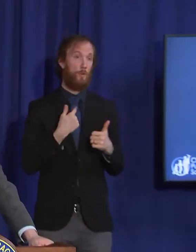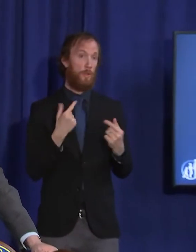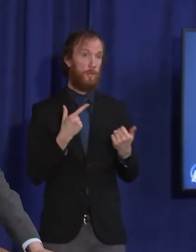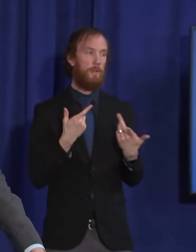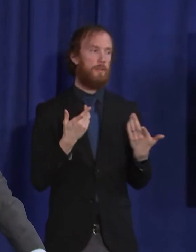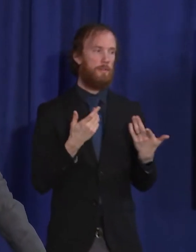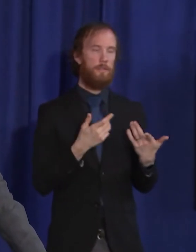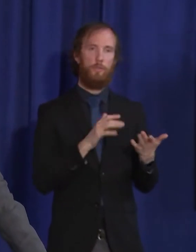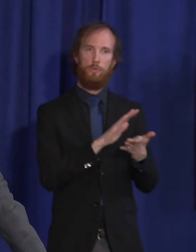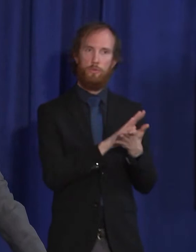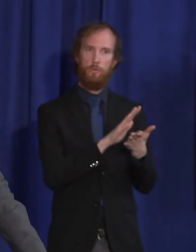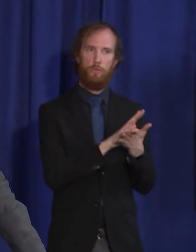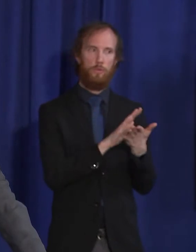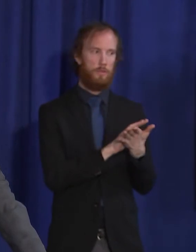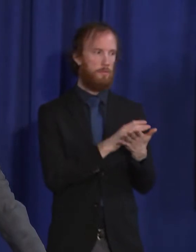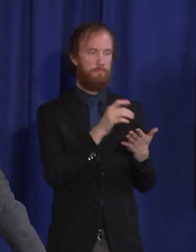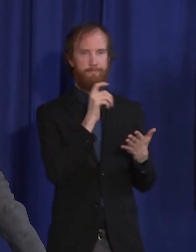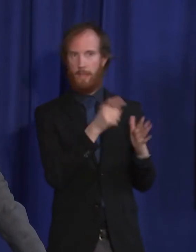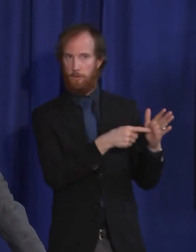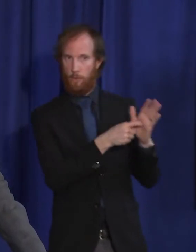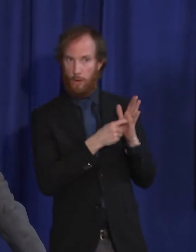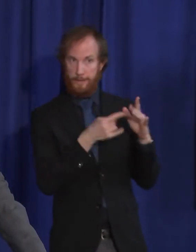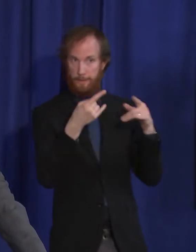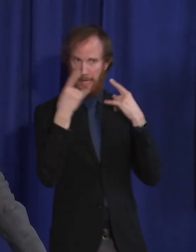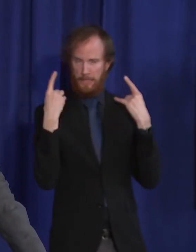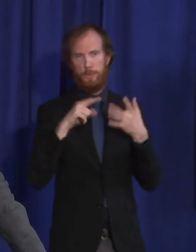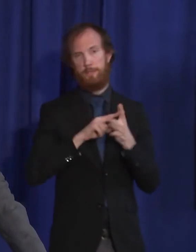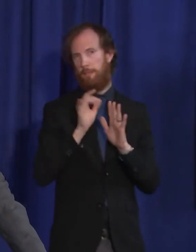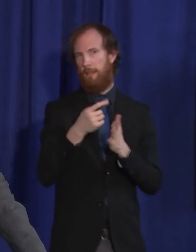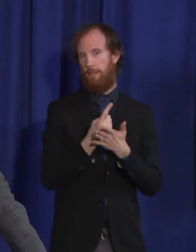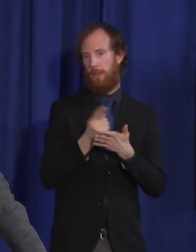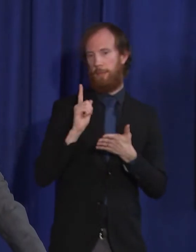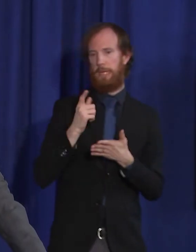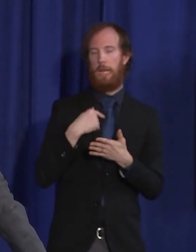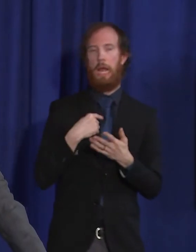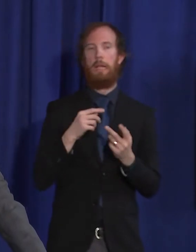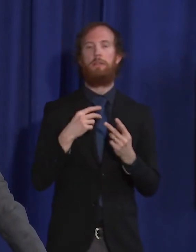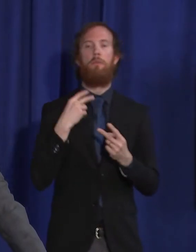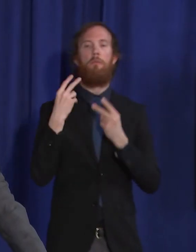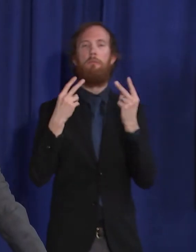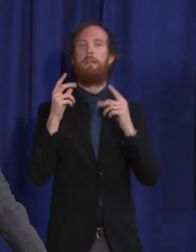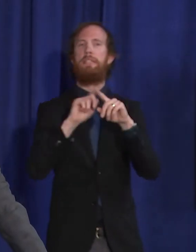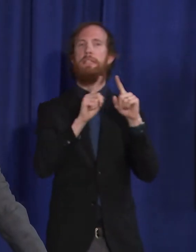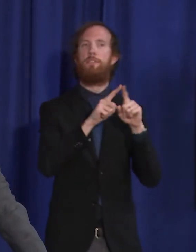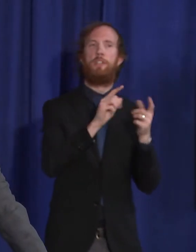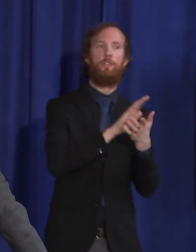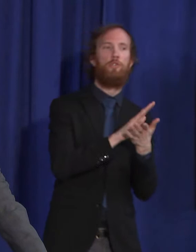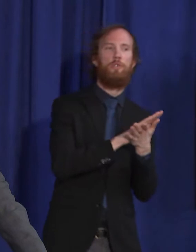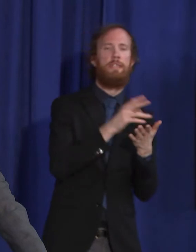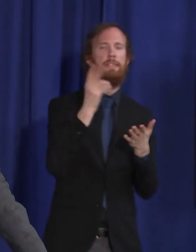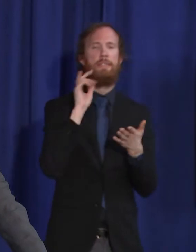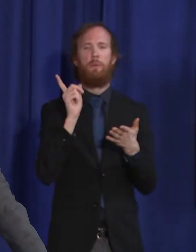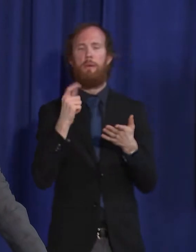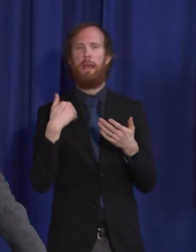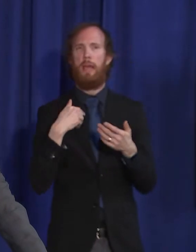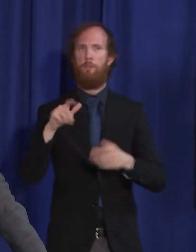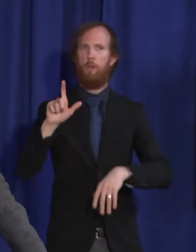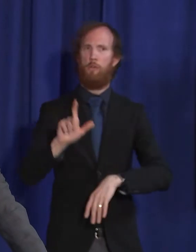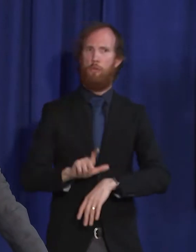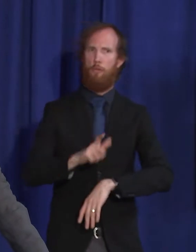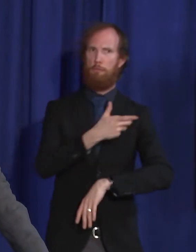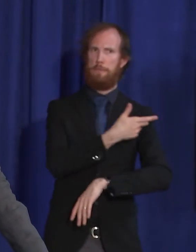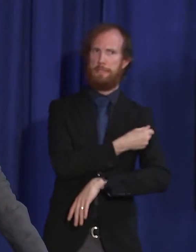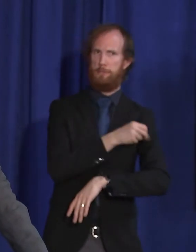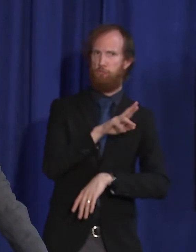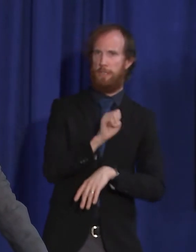mask optional last week. I was visiting several schools, especially in neighborhoods that had low vaccination rates. And what I could share with everyone is what I saw